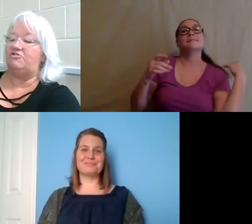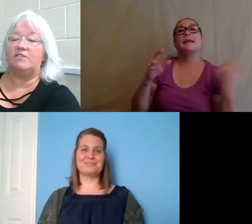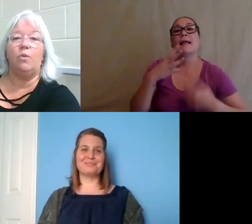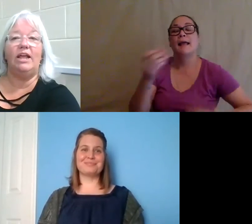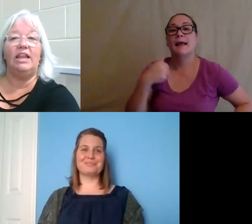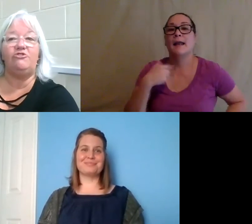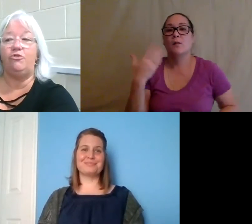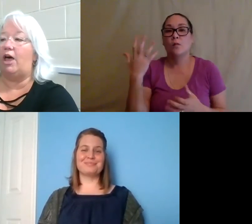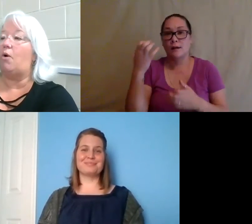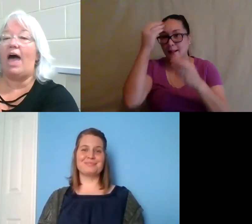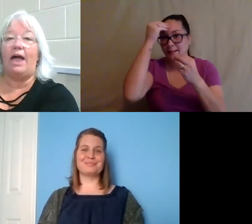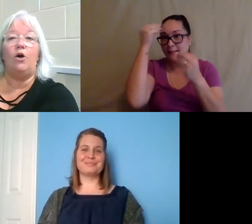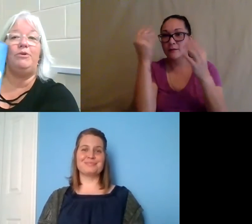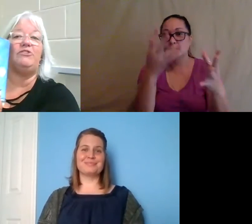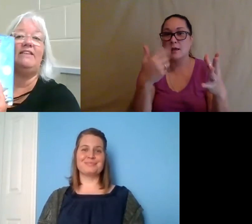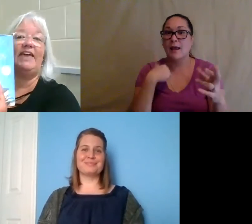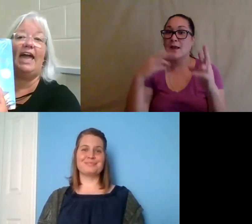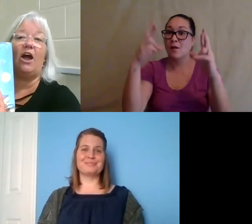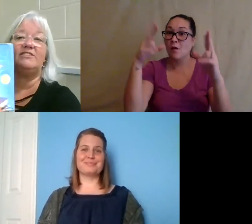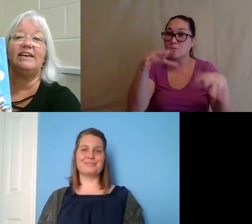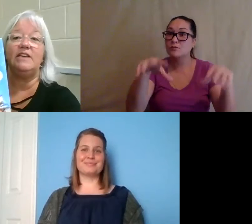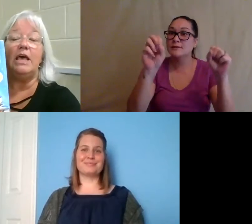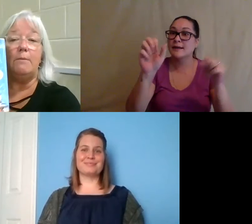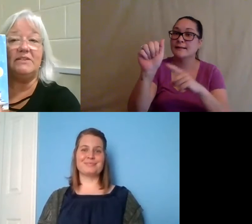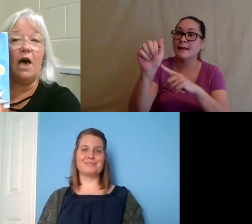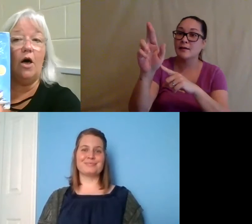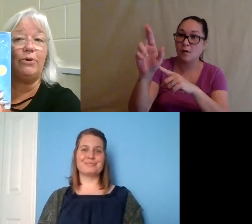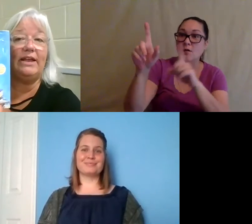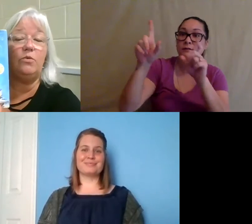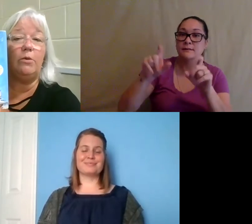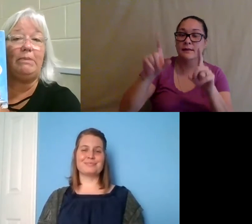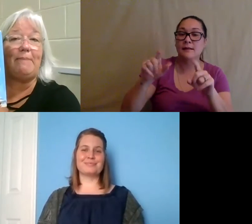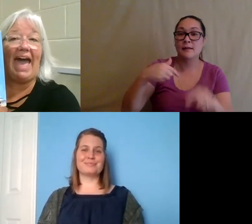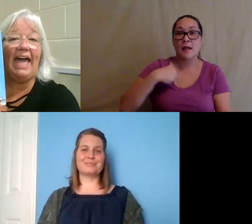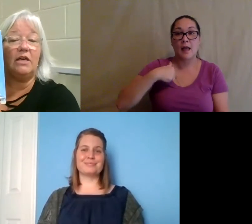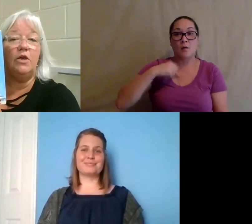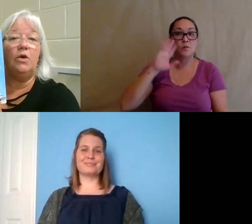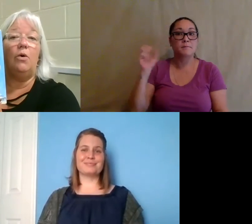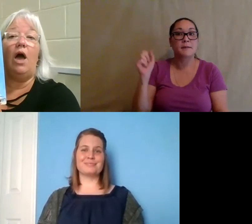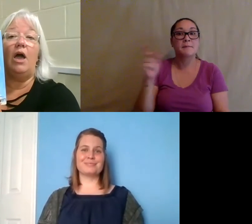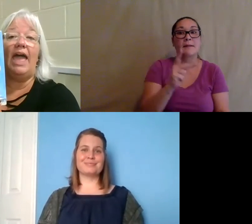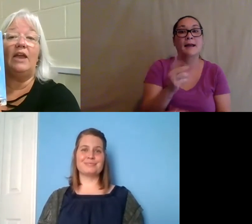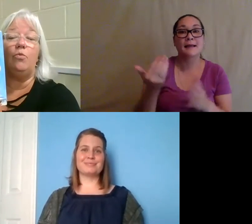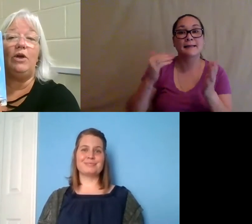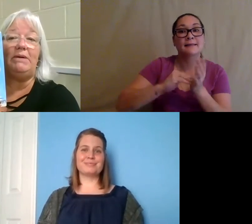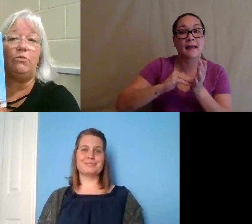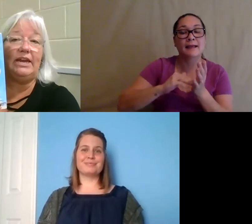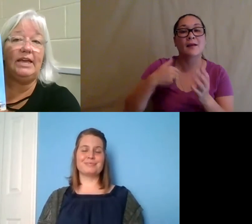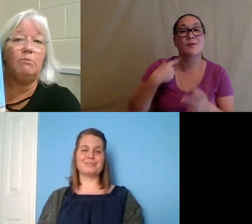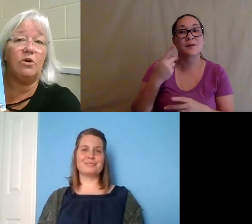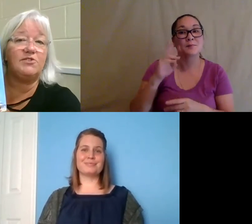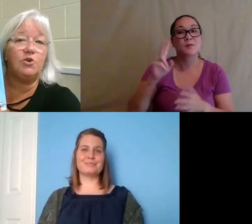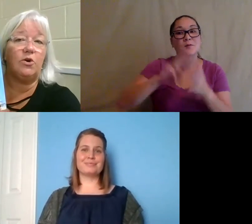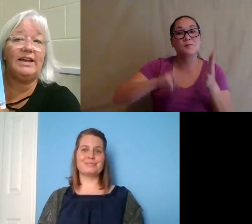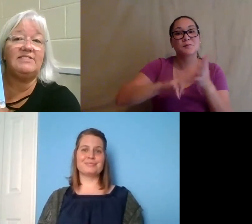And I just want to let you know, I hope you take the AR test. Miss Albritton will be back, and we'll be